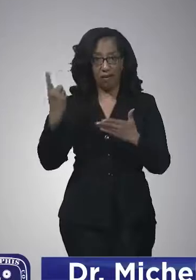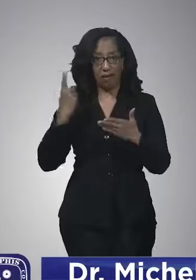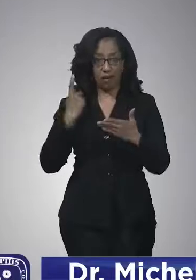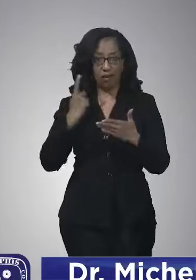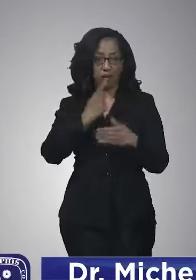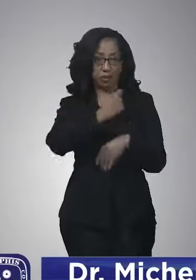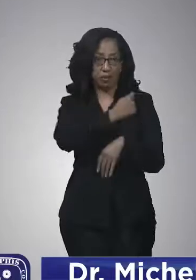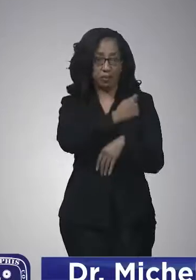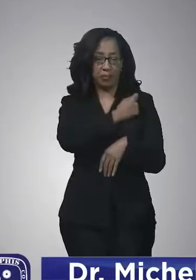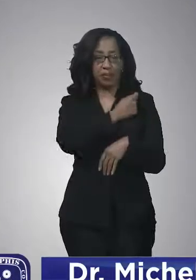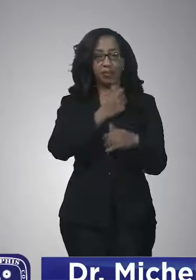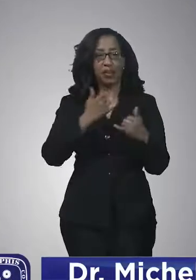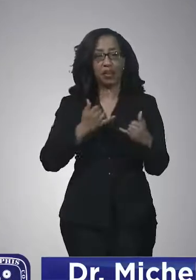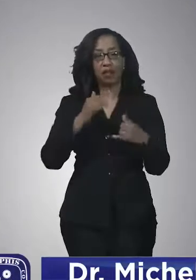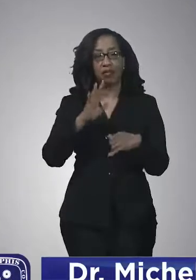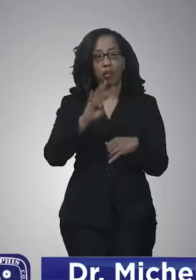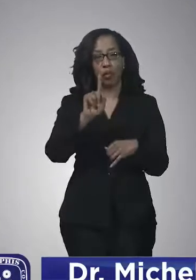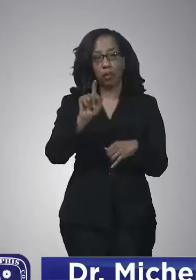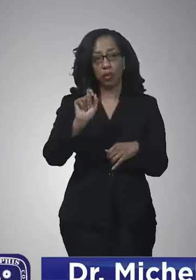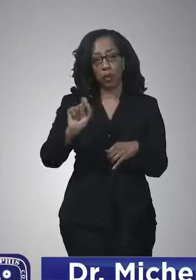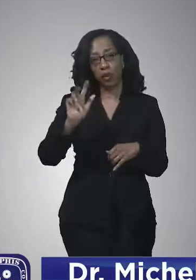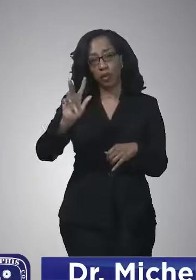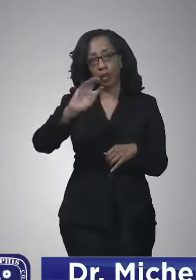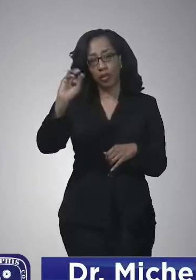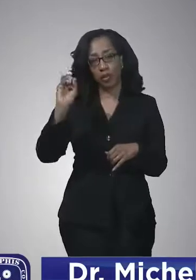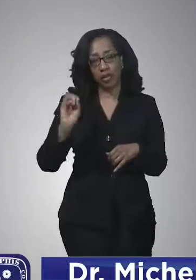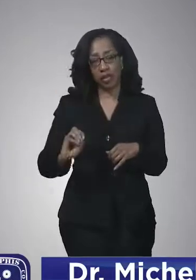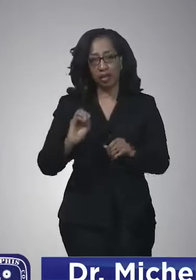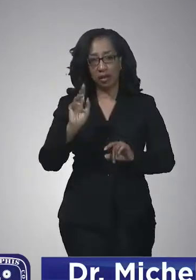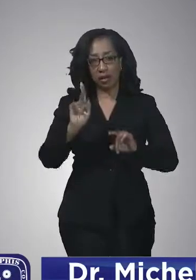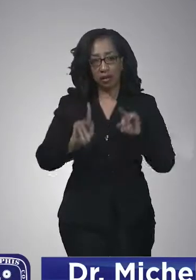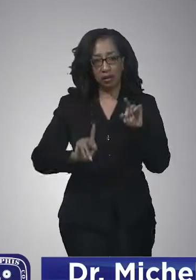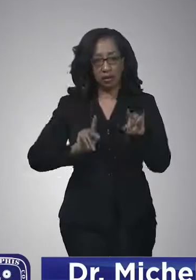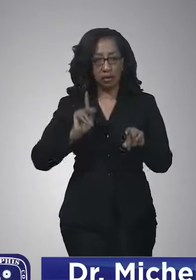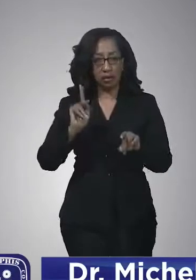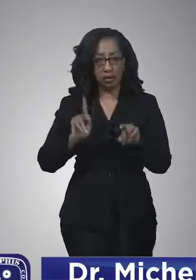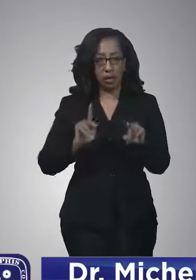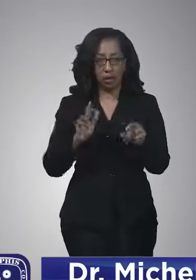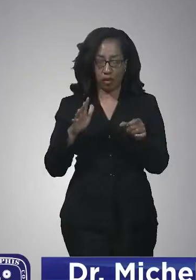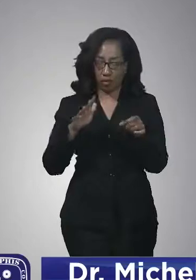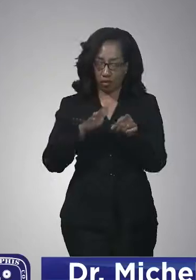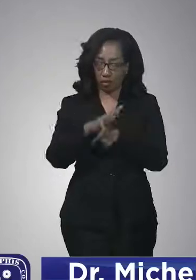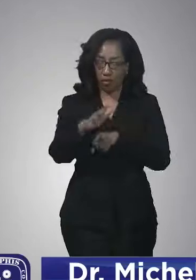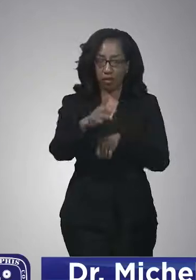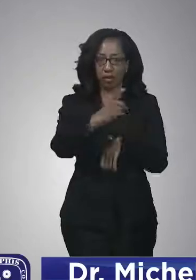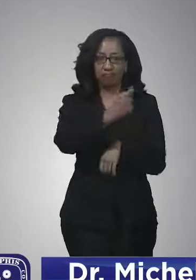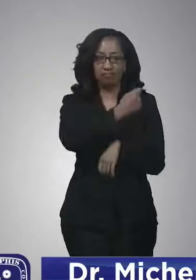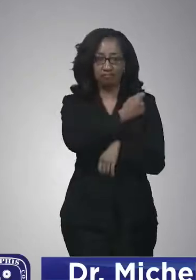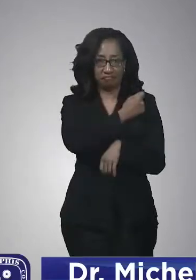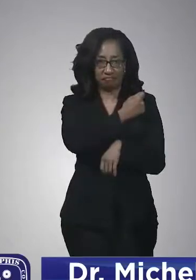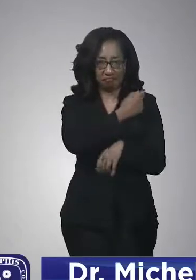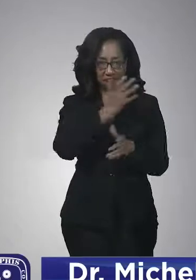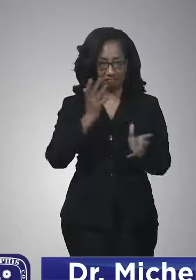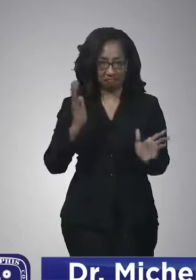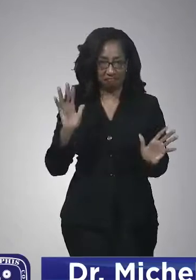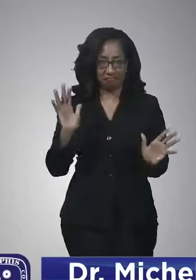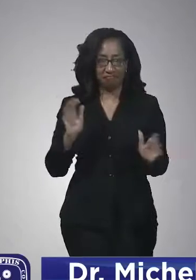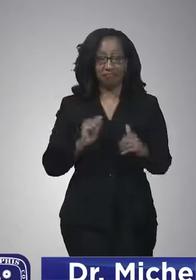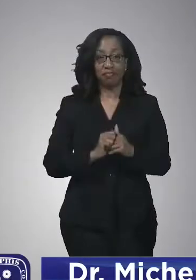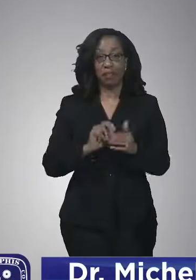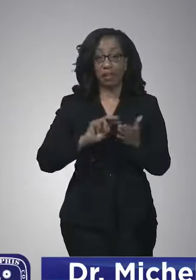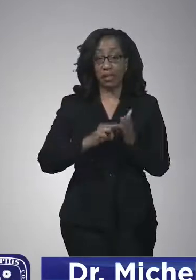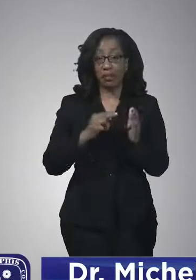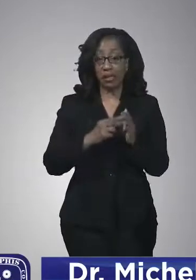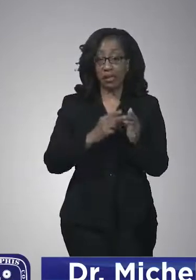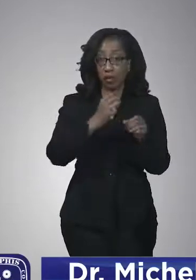and currently 41.3% of the population is considered fully vaccinated, meaning that they have received